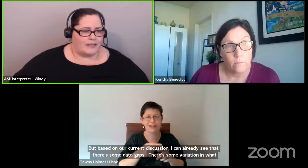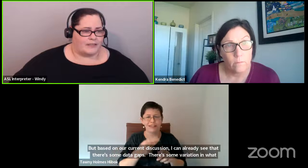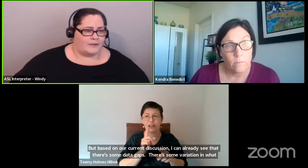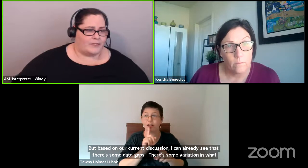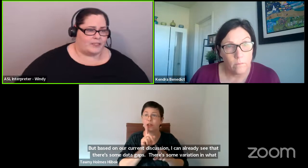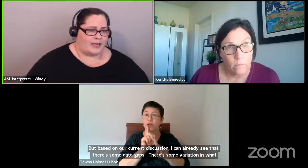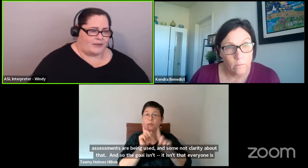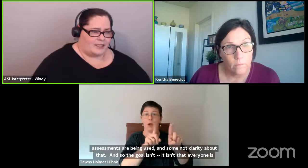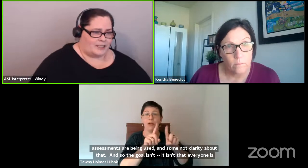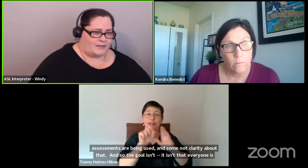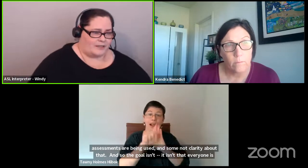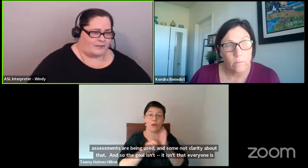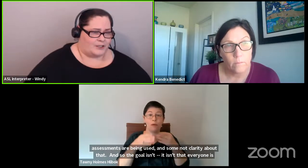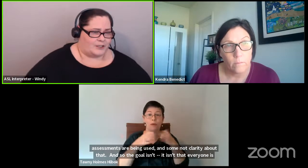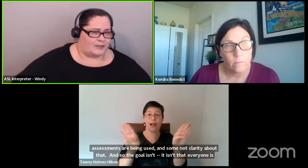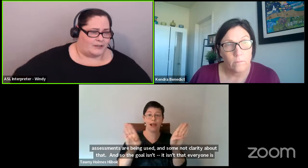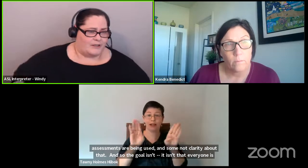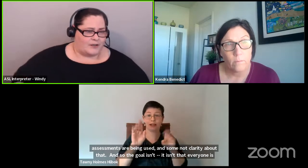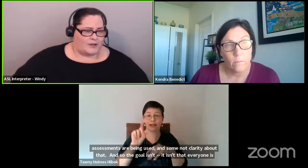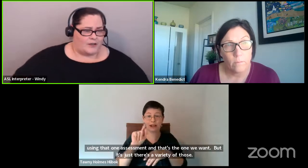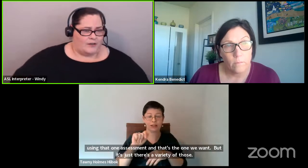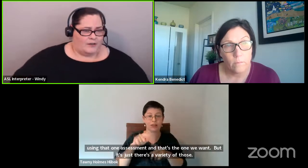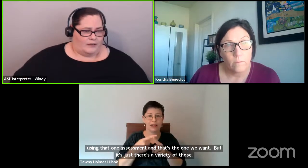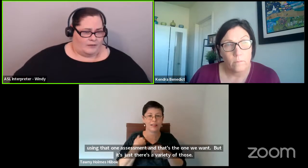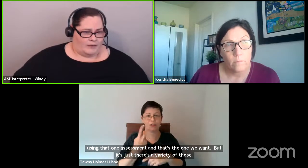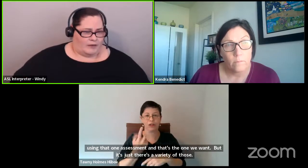regarding language acquisition of deaf children,